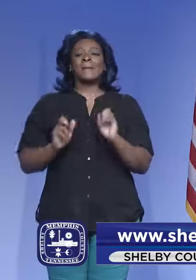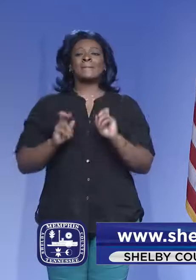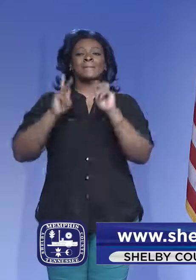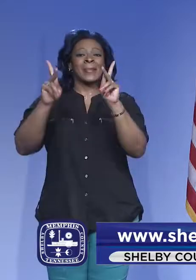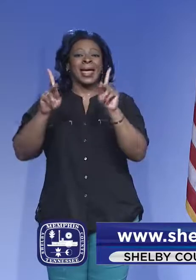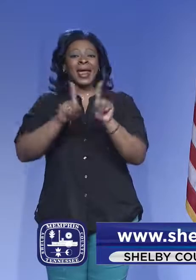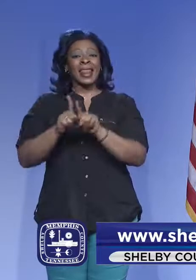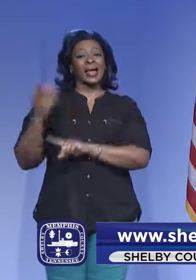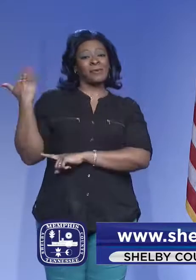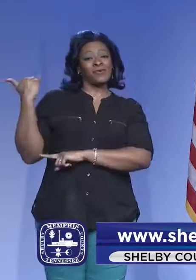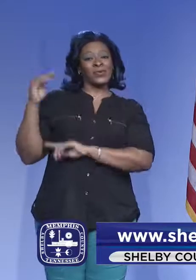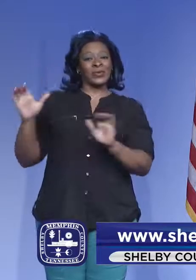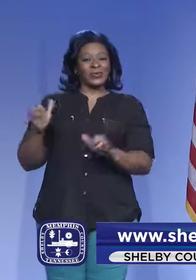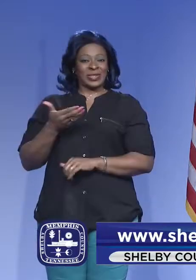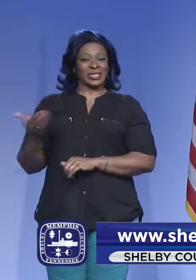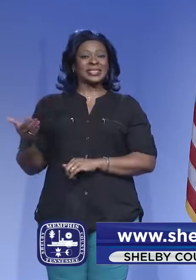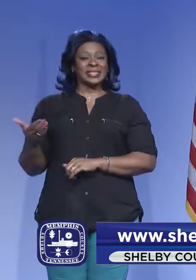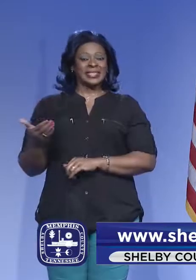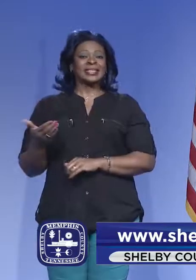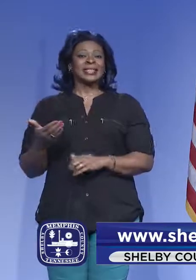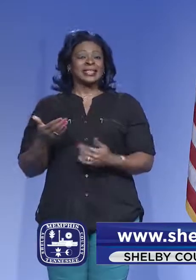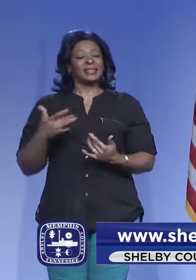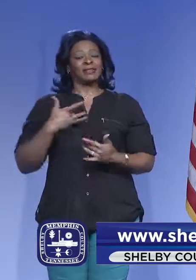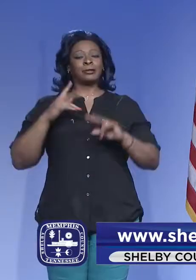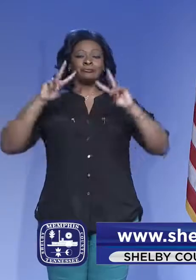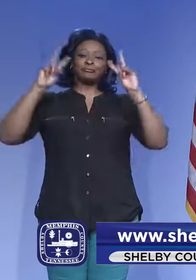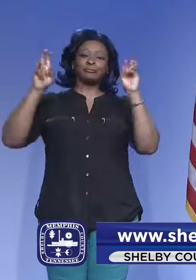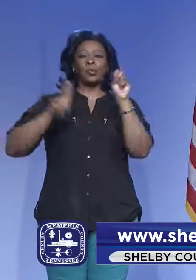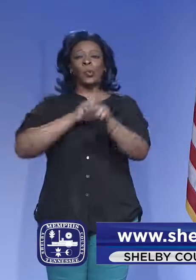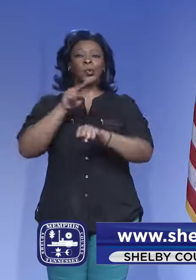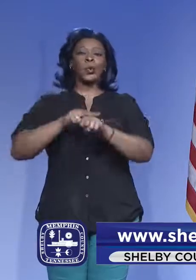we used to do things and a sense of normalcy.